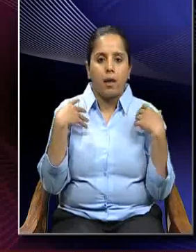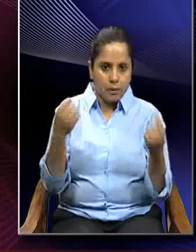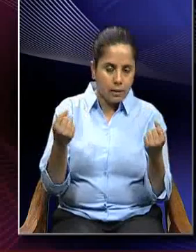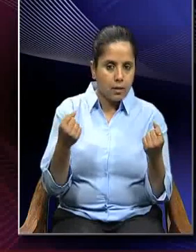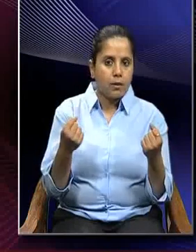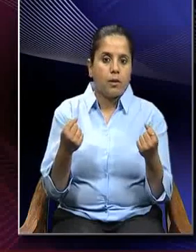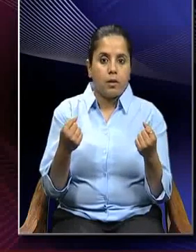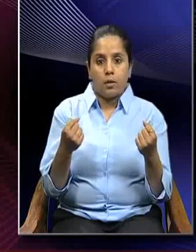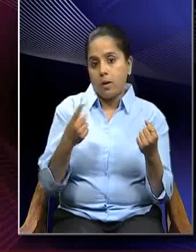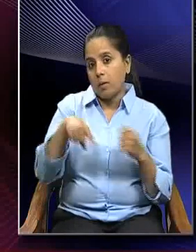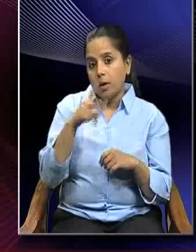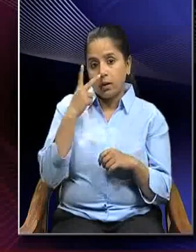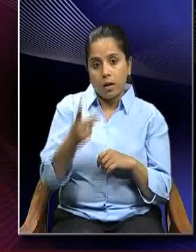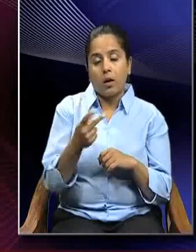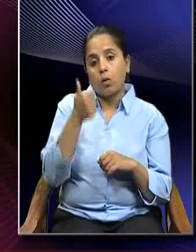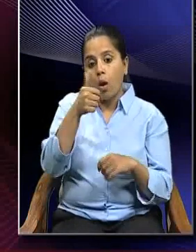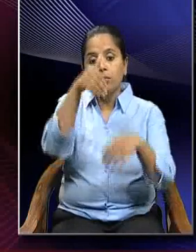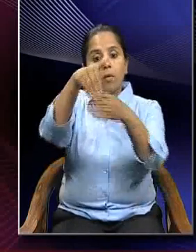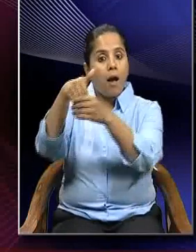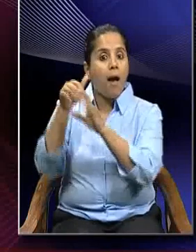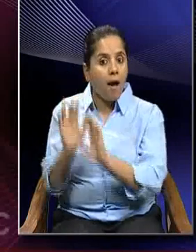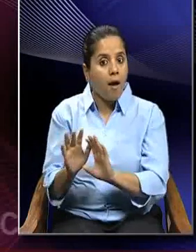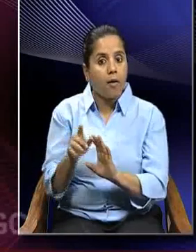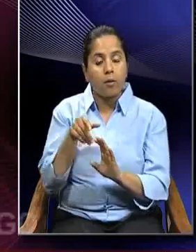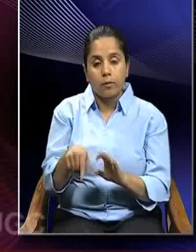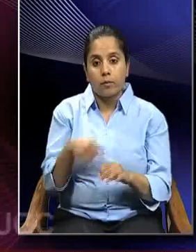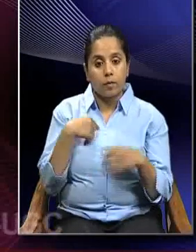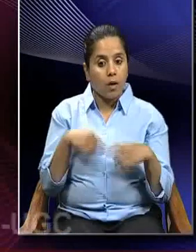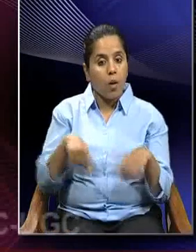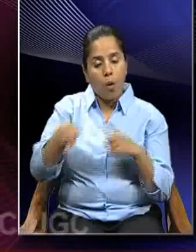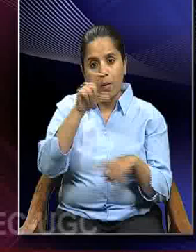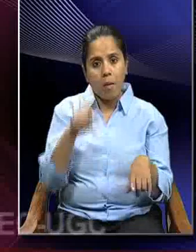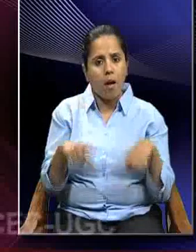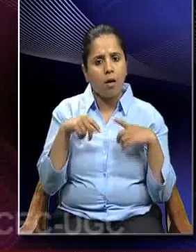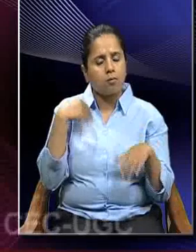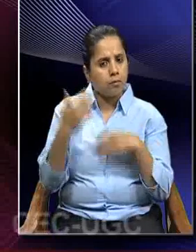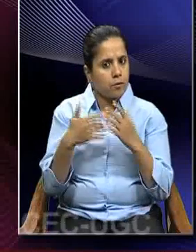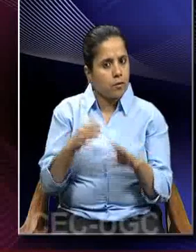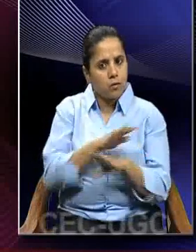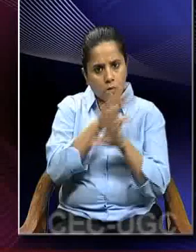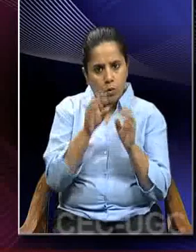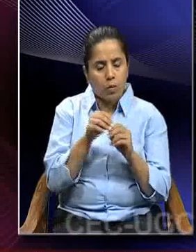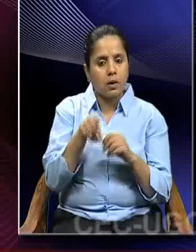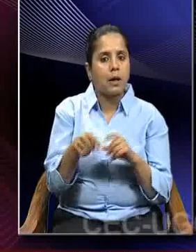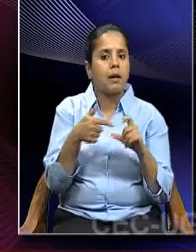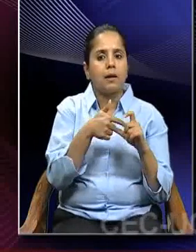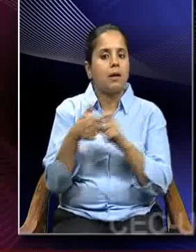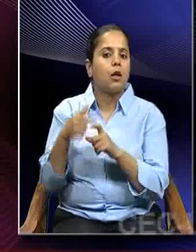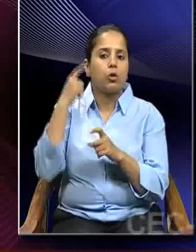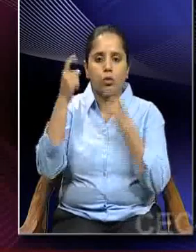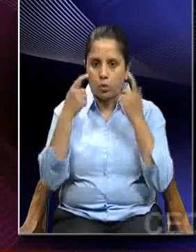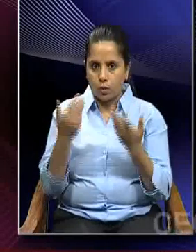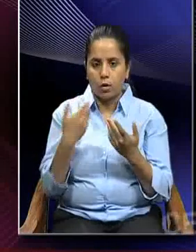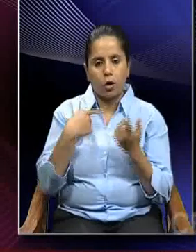and we should see good in everyone. So survival of all is the essence of Eastern thought. We want